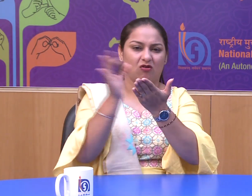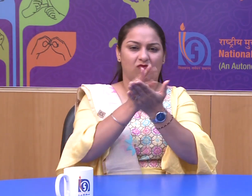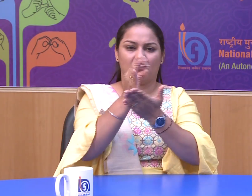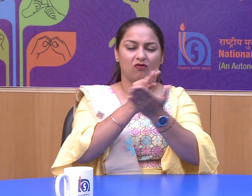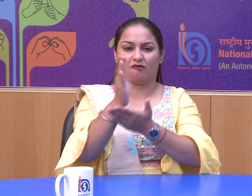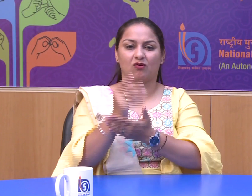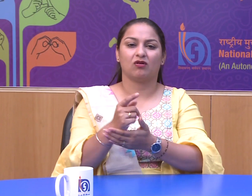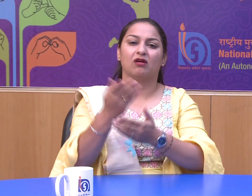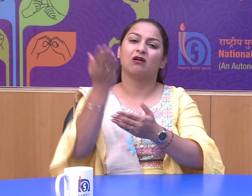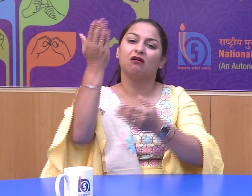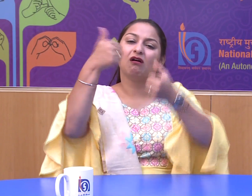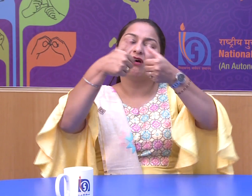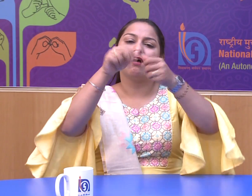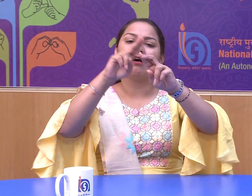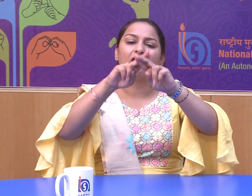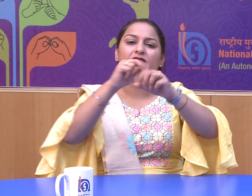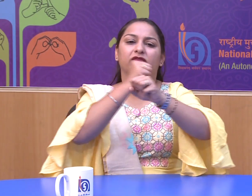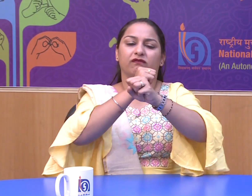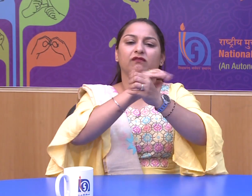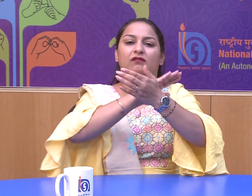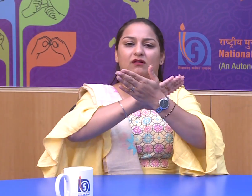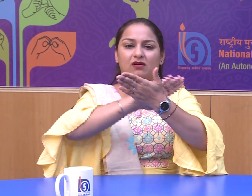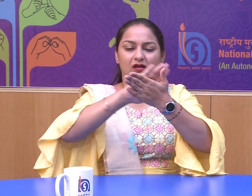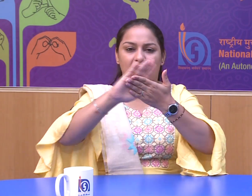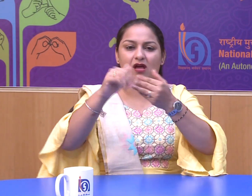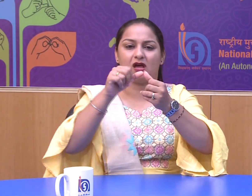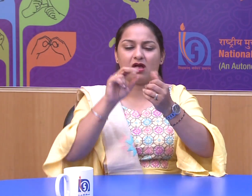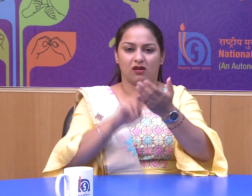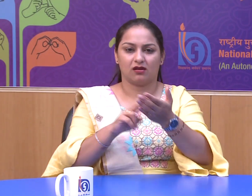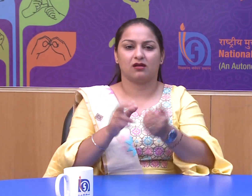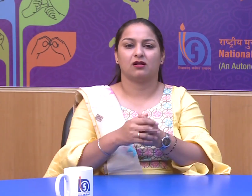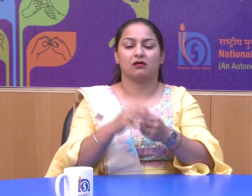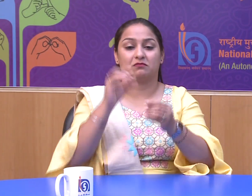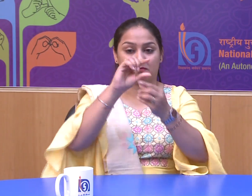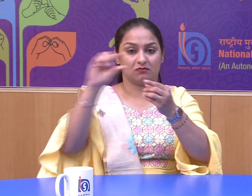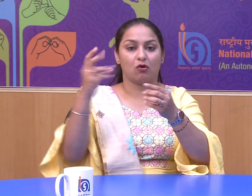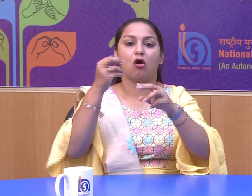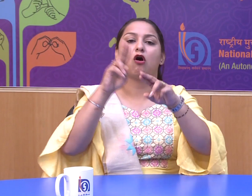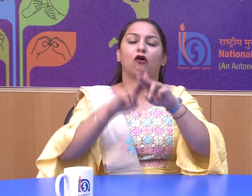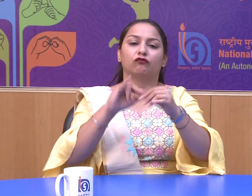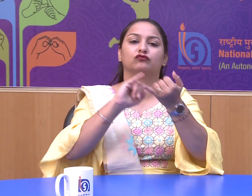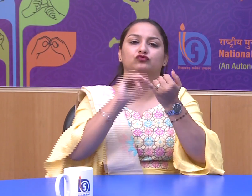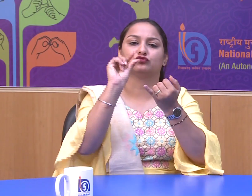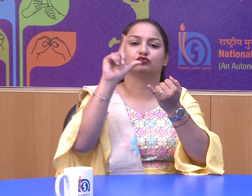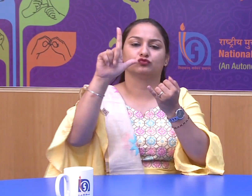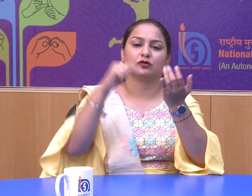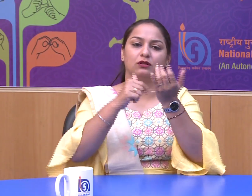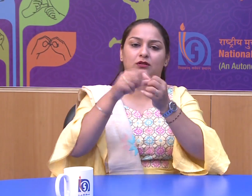Afghan titles of Sultan and styled themselves as Badshah,